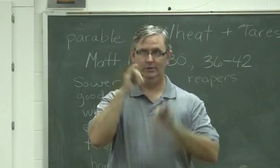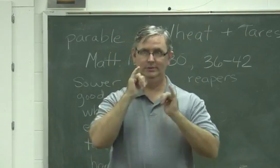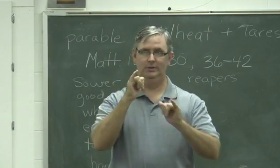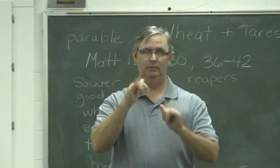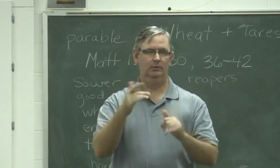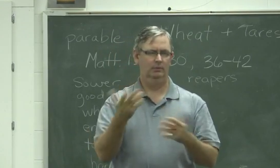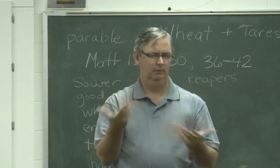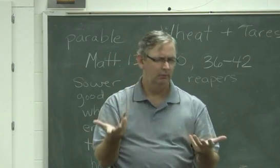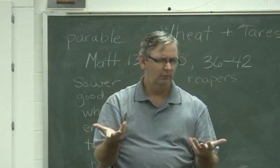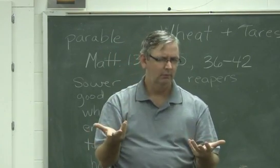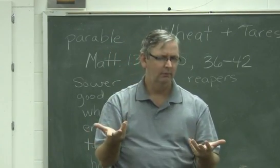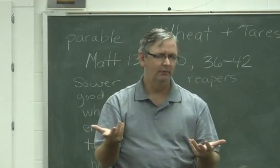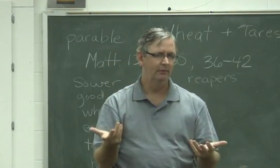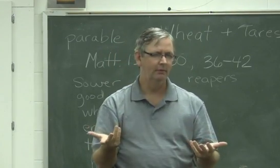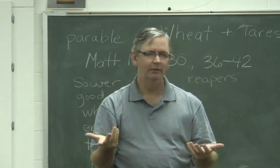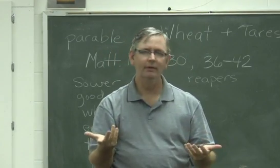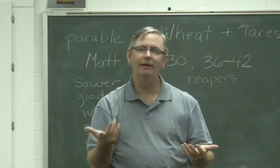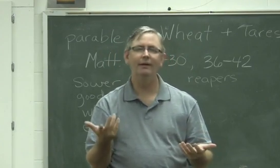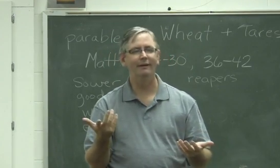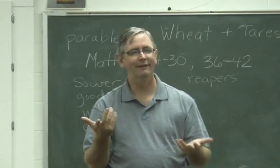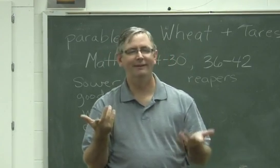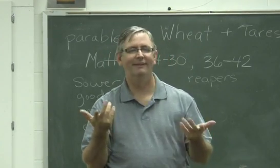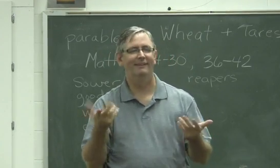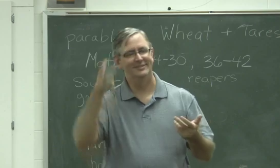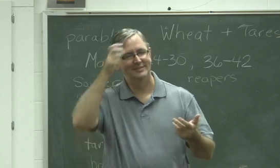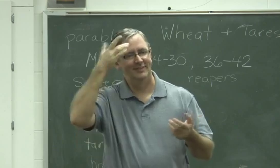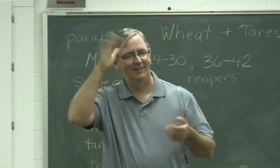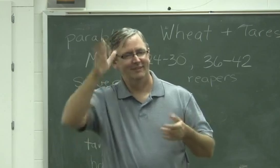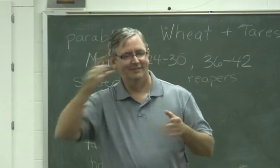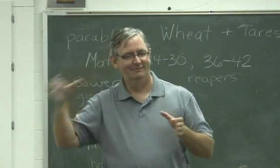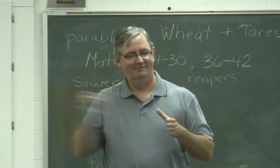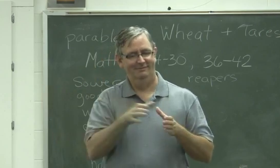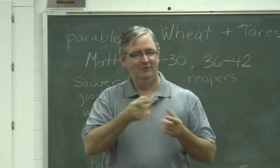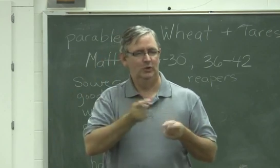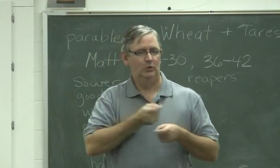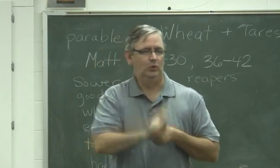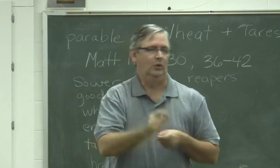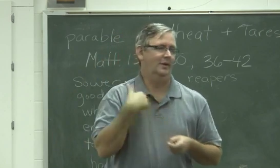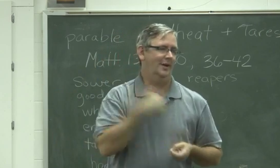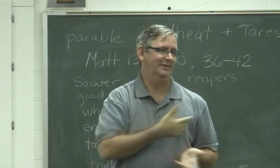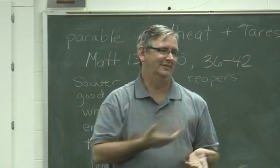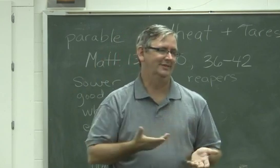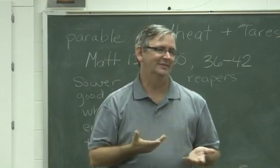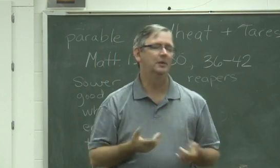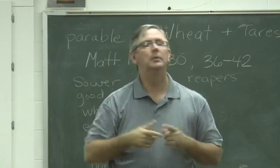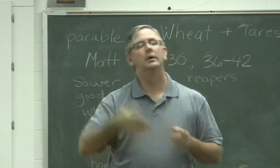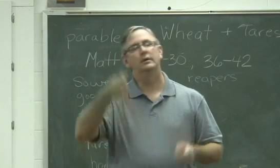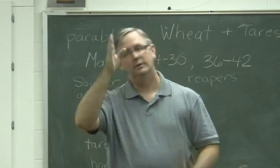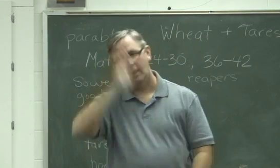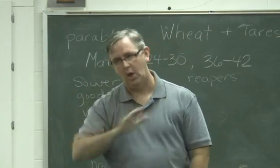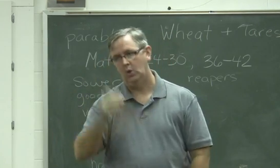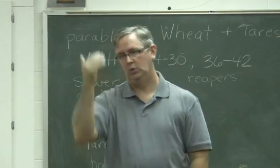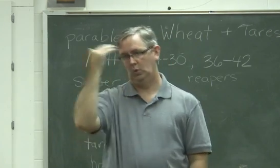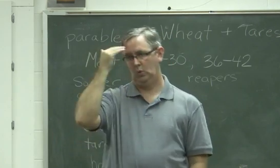difference between, and we will one day with God know the difference between those who are false and those who are true.